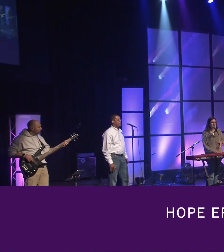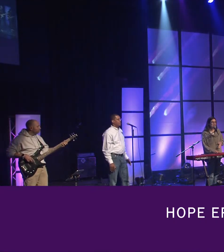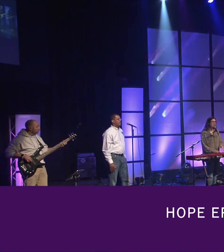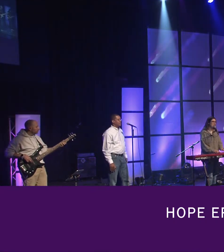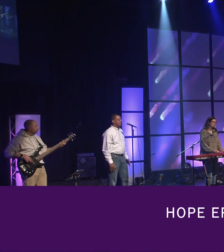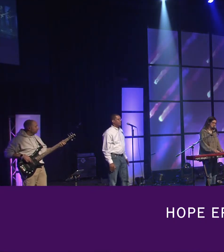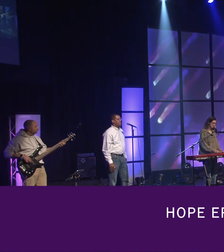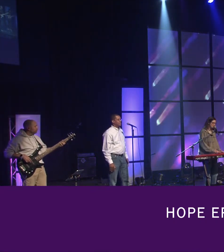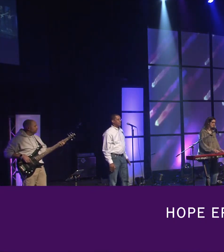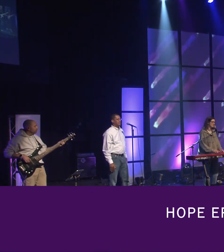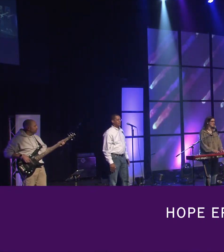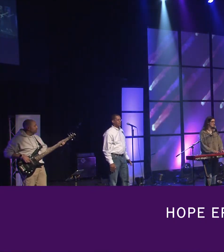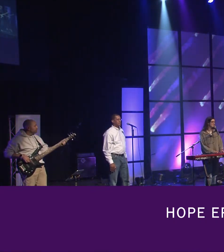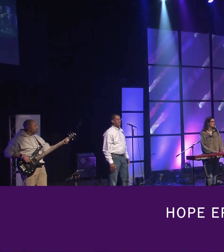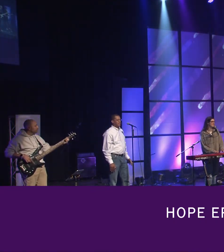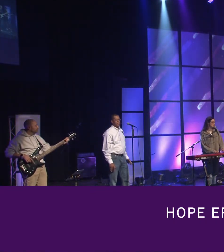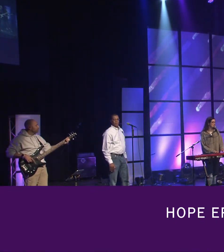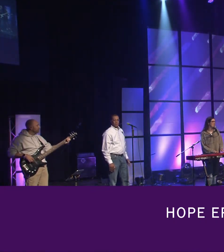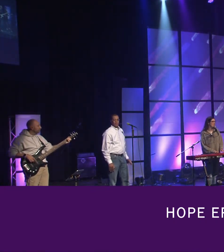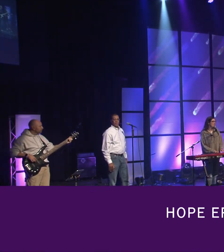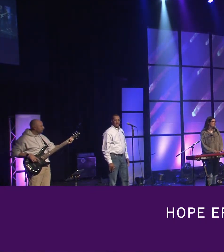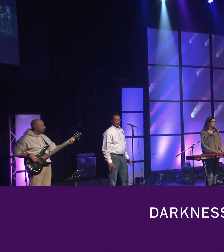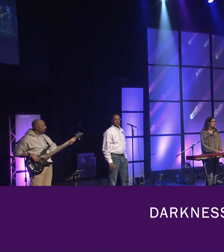Hope erupting,